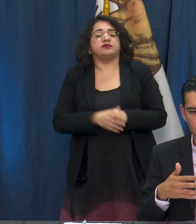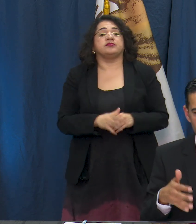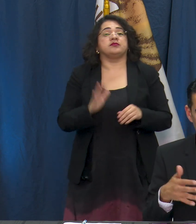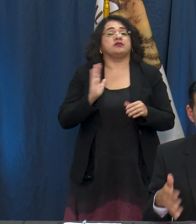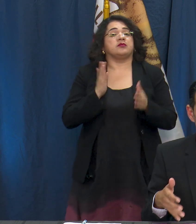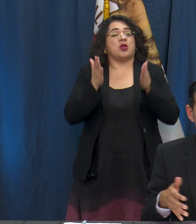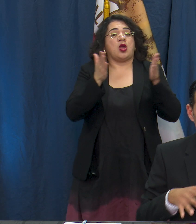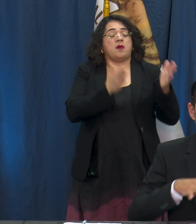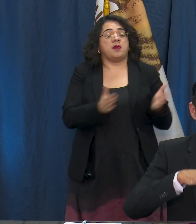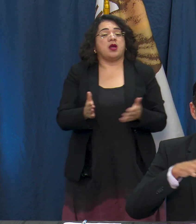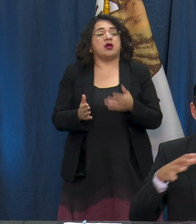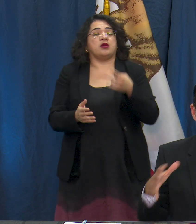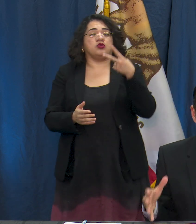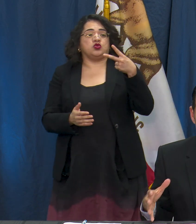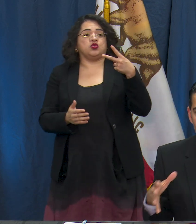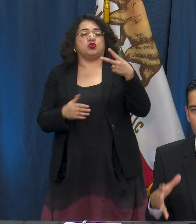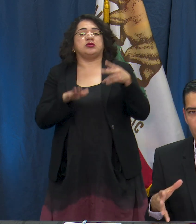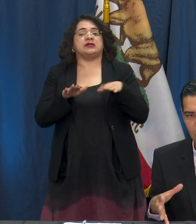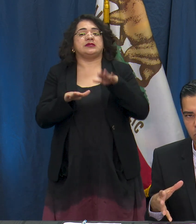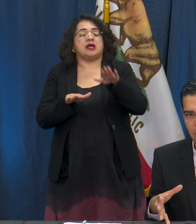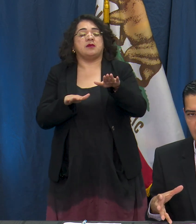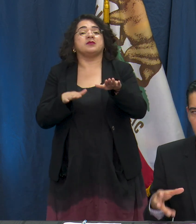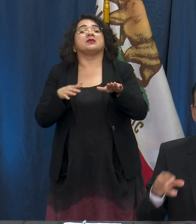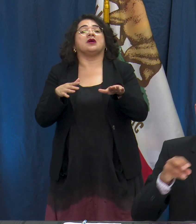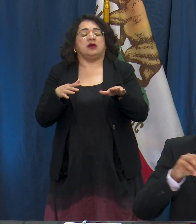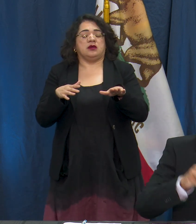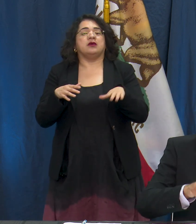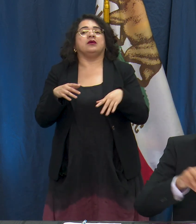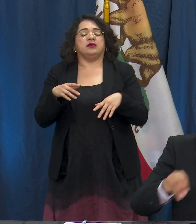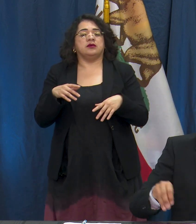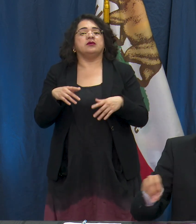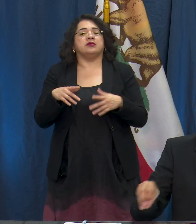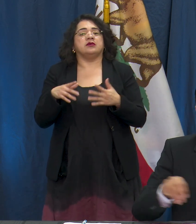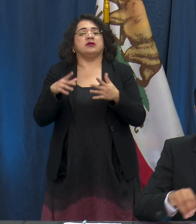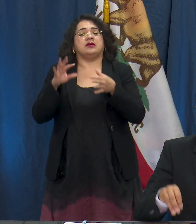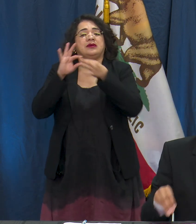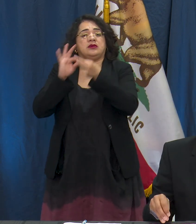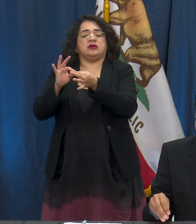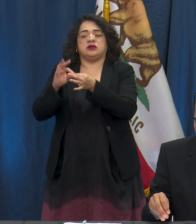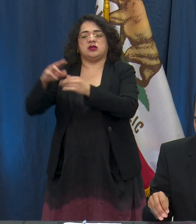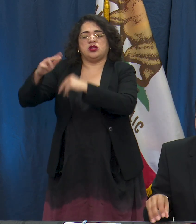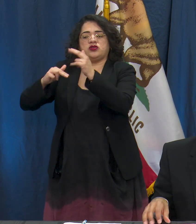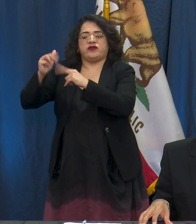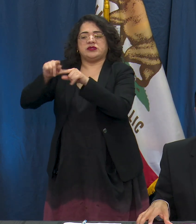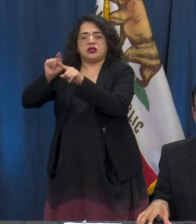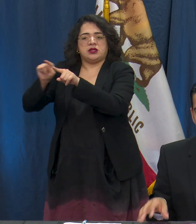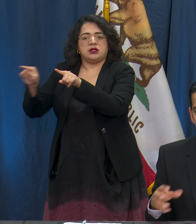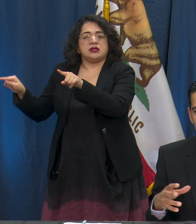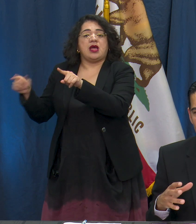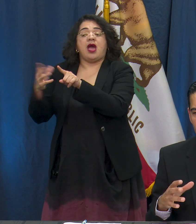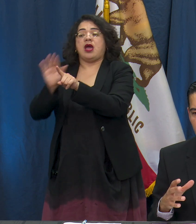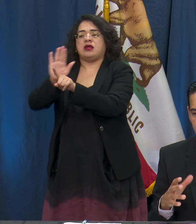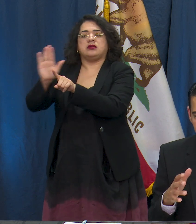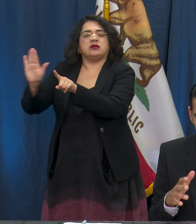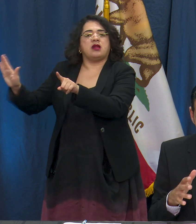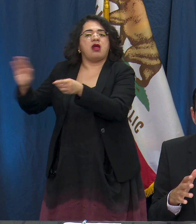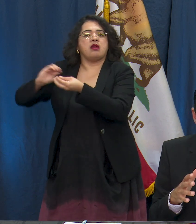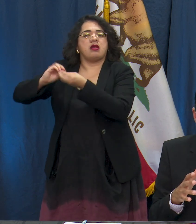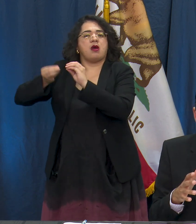do this in 2 phases. So we're going to be releasing a lot more information today about certain facilities and the numbers, and then we